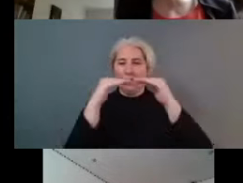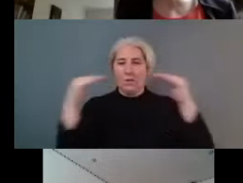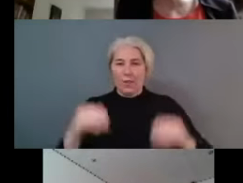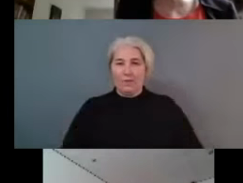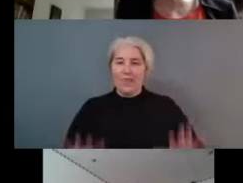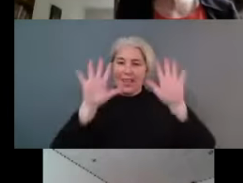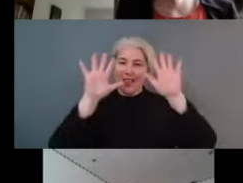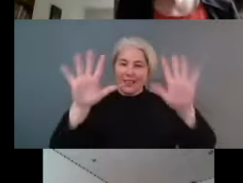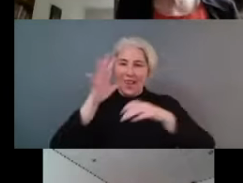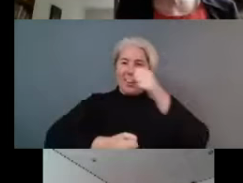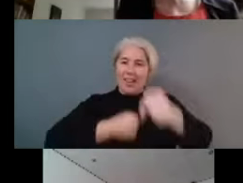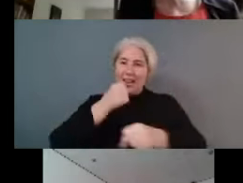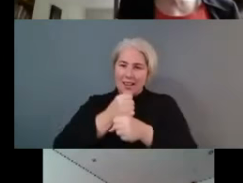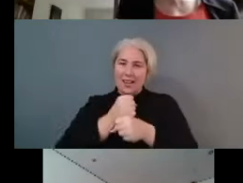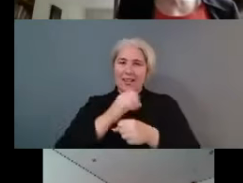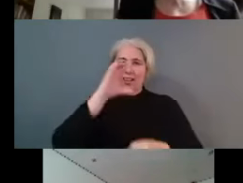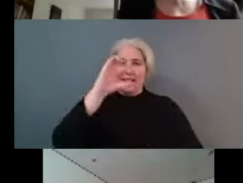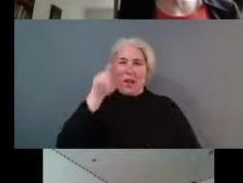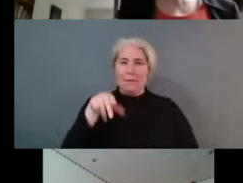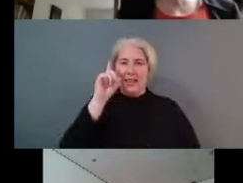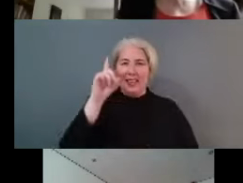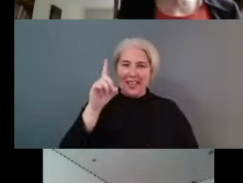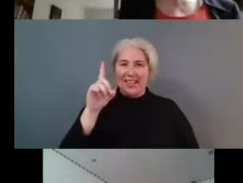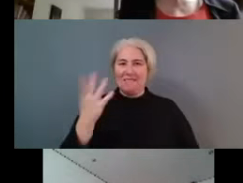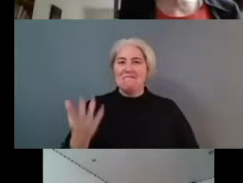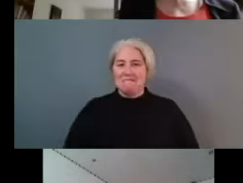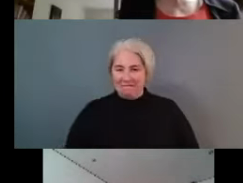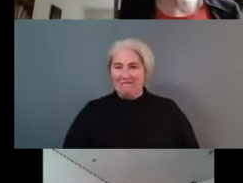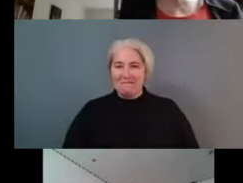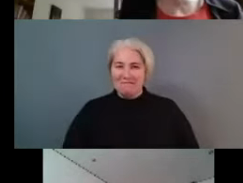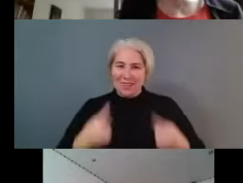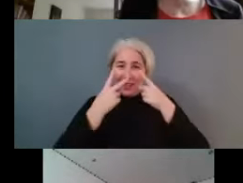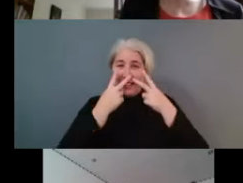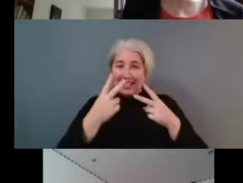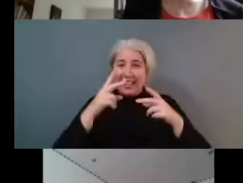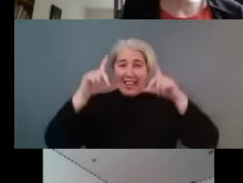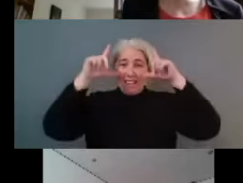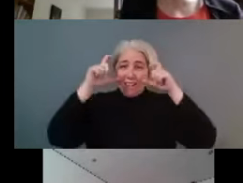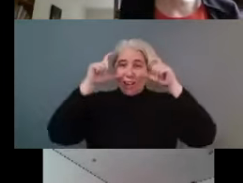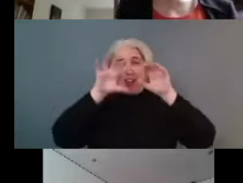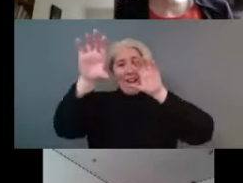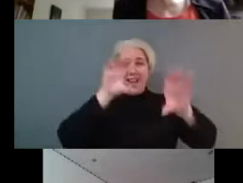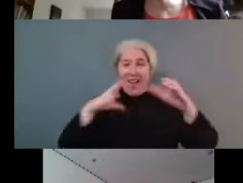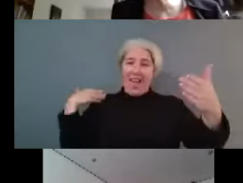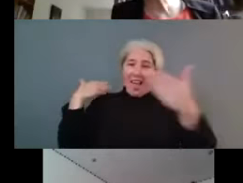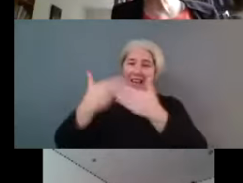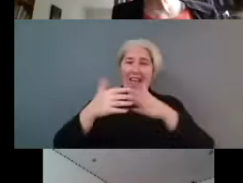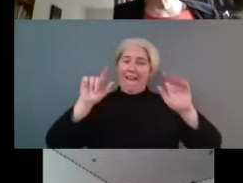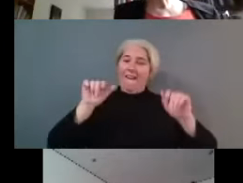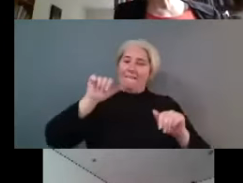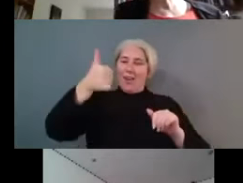with Disabilities. And you find not only wonderful pictures of all the committee members of the first 10 years in there, but